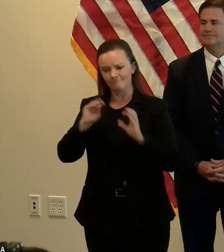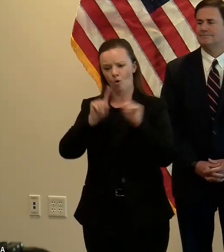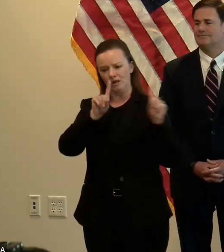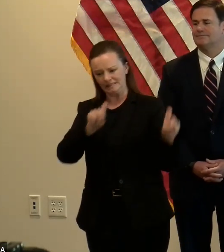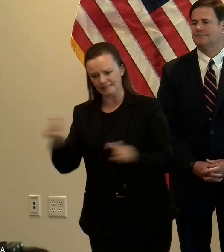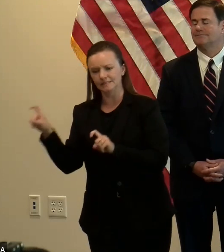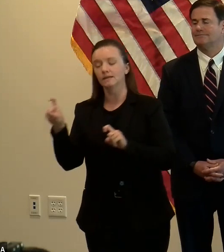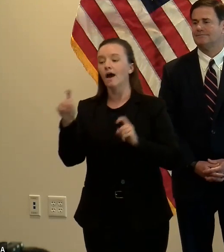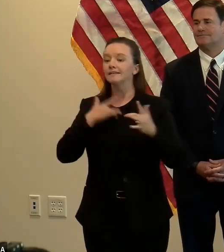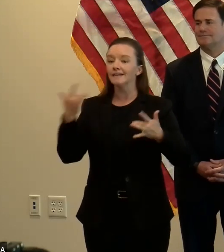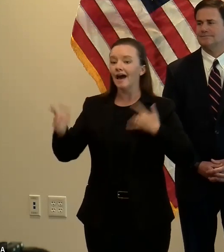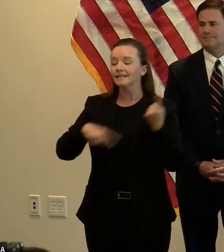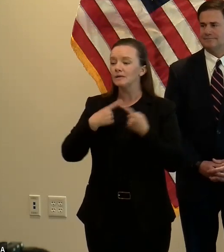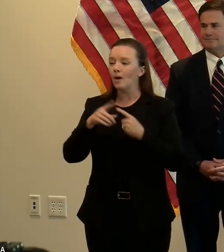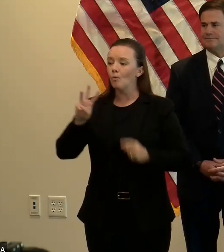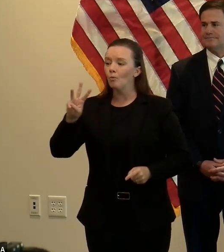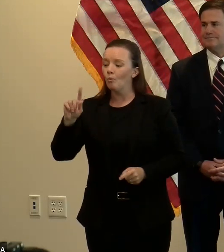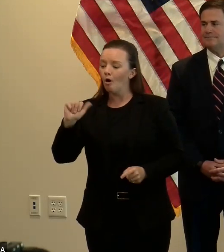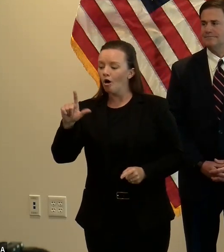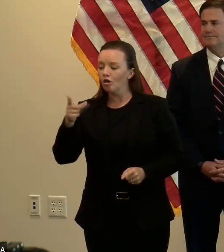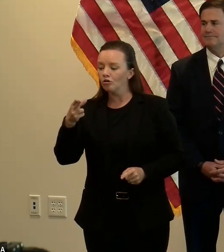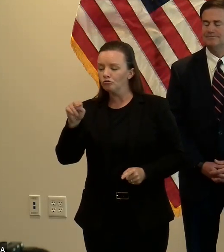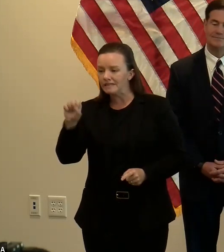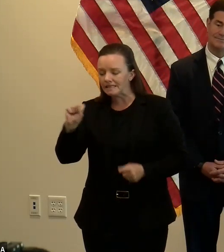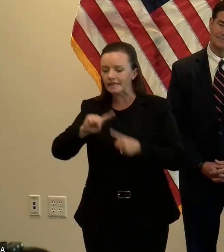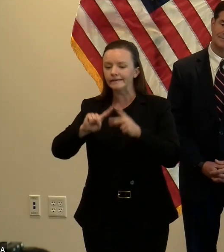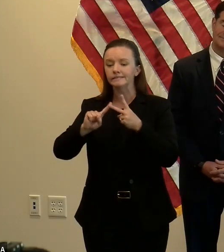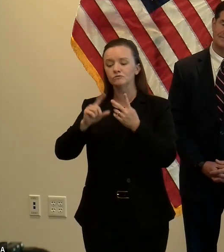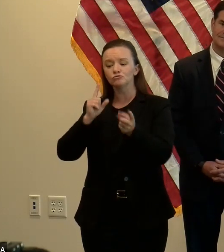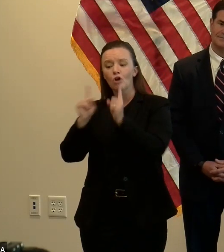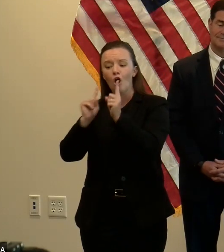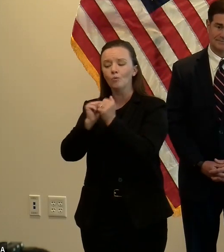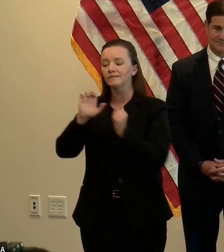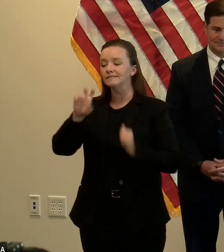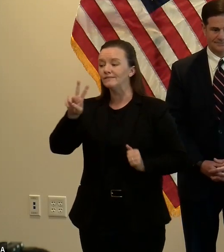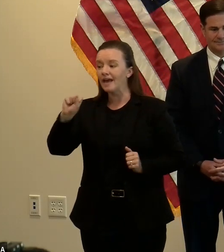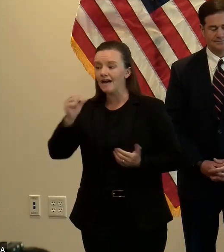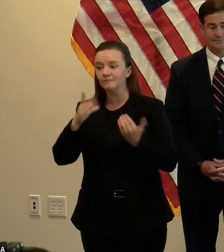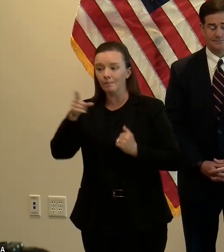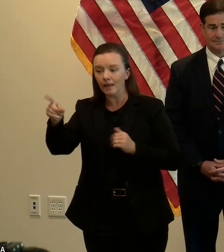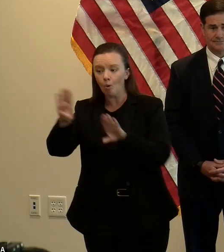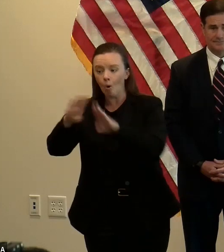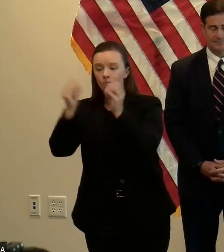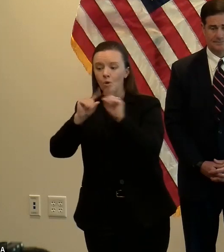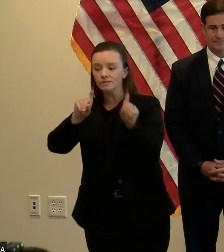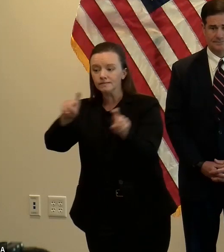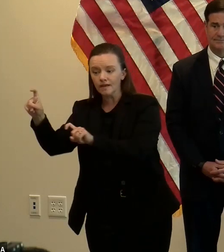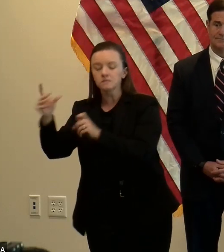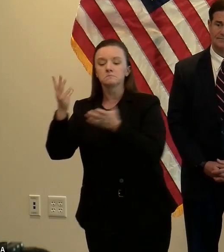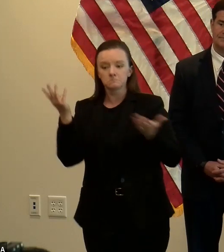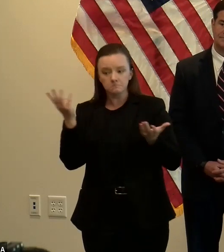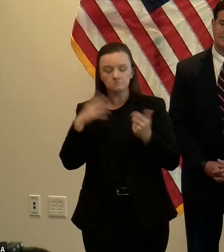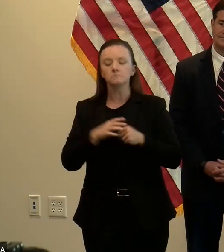about Walgreens. We're in conversations with CVS to open up some additional testing. And as soon as we